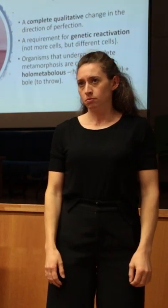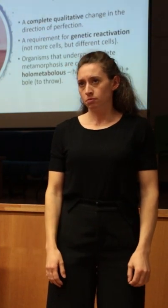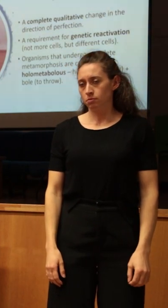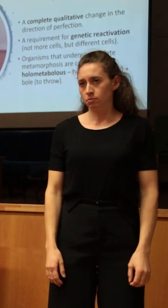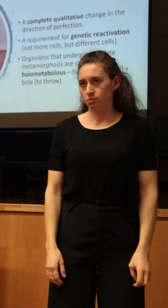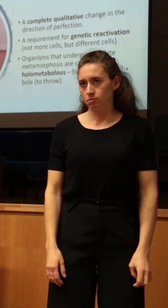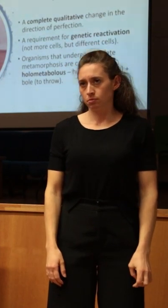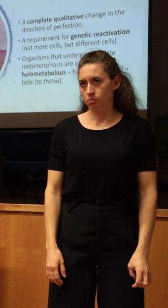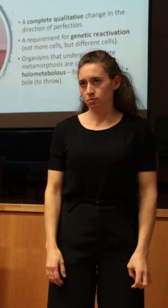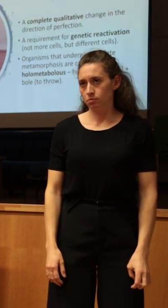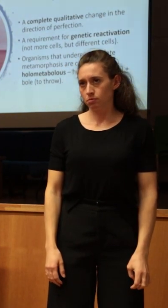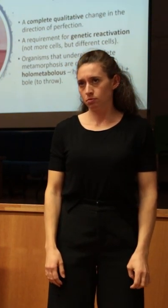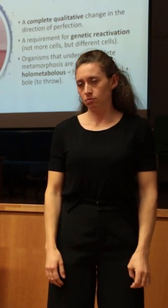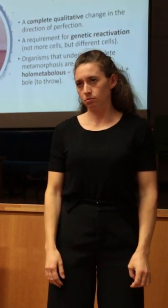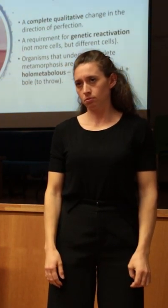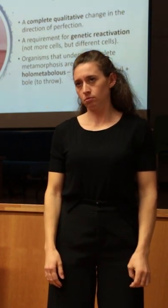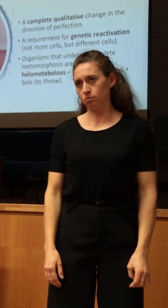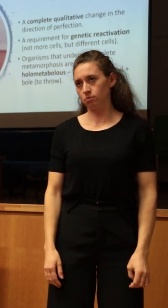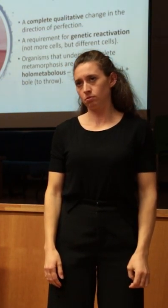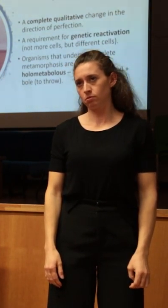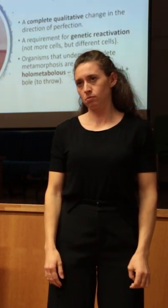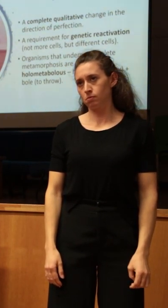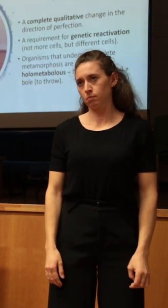village square, and they were very, very, very